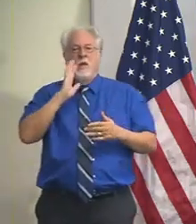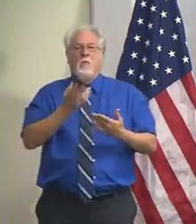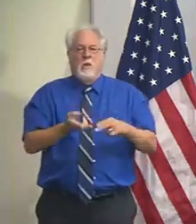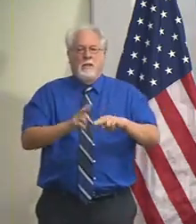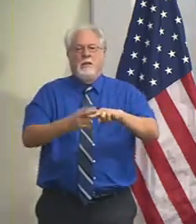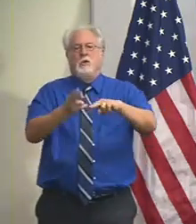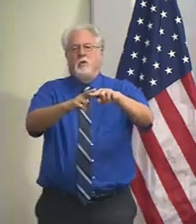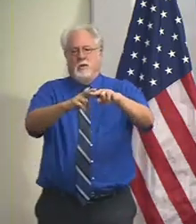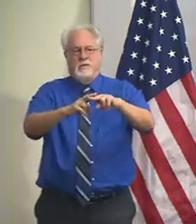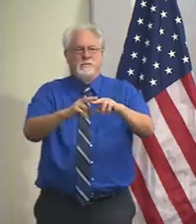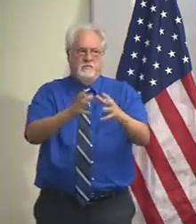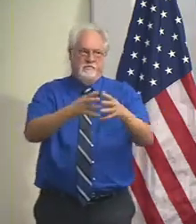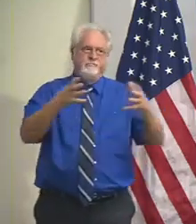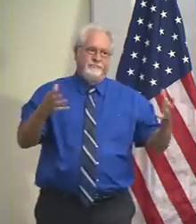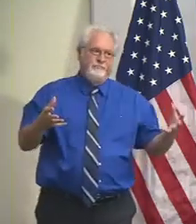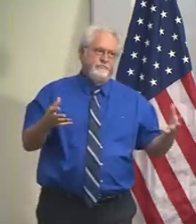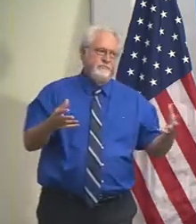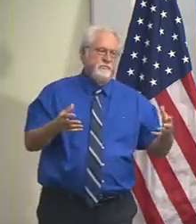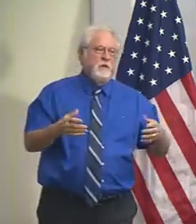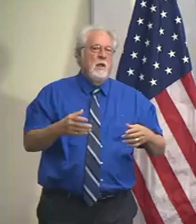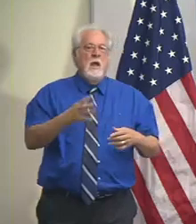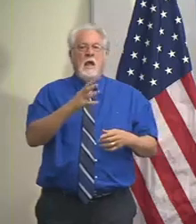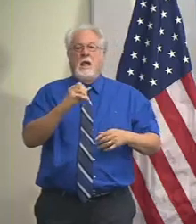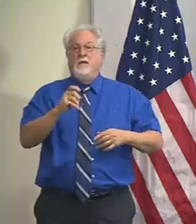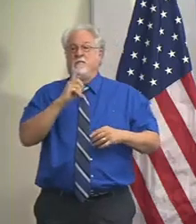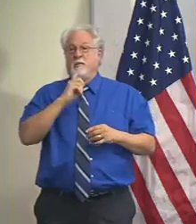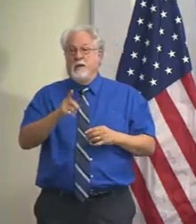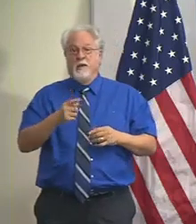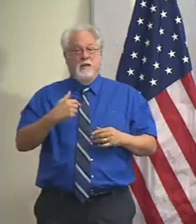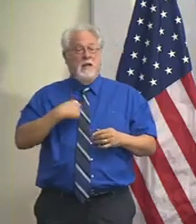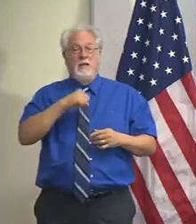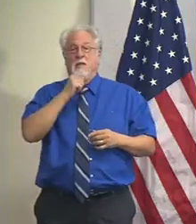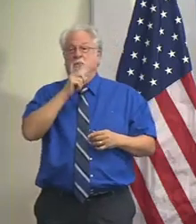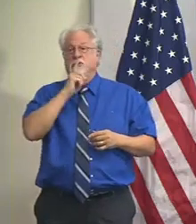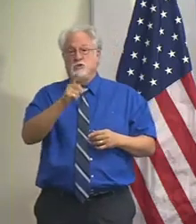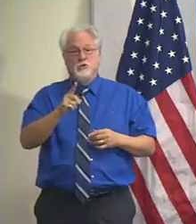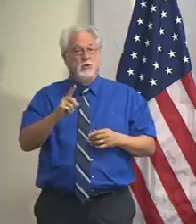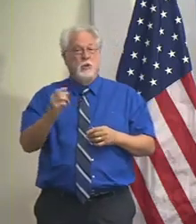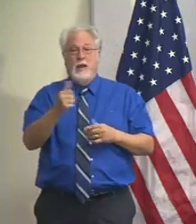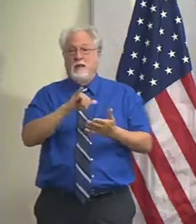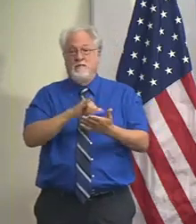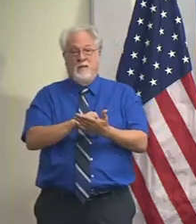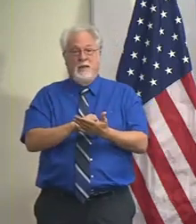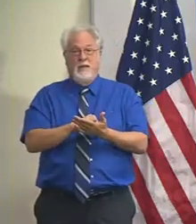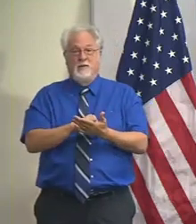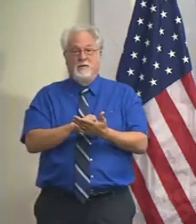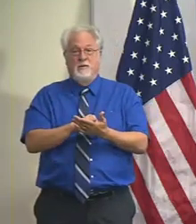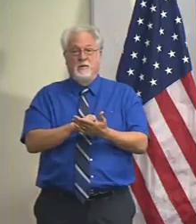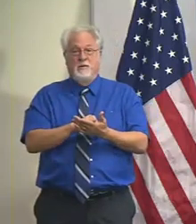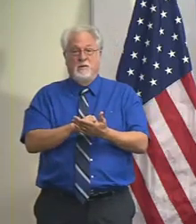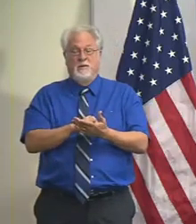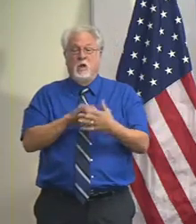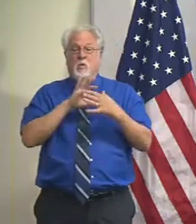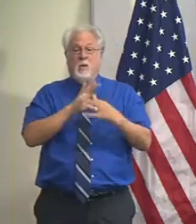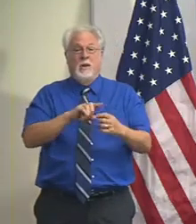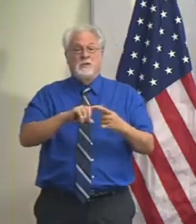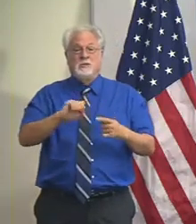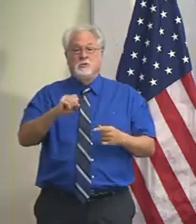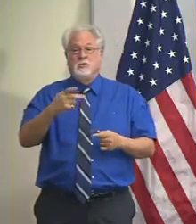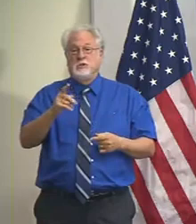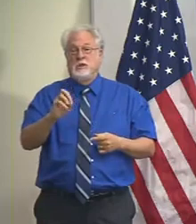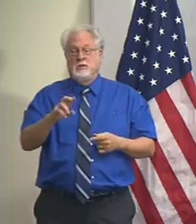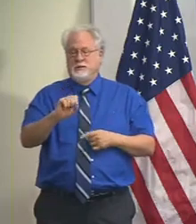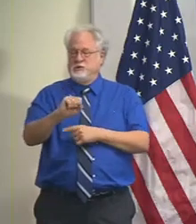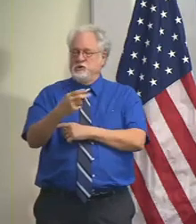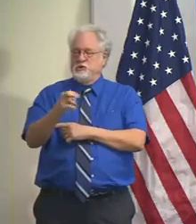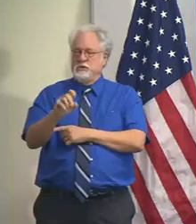increase tremendously. And quite frankly, I'm not sure whether any of that it relates to sheltering. I'm not